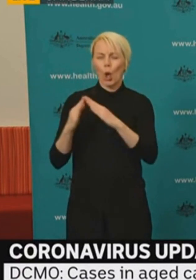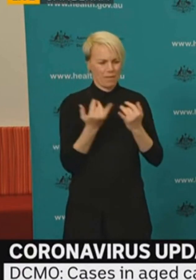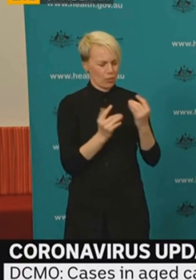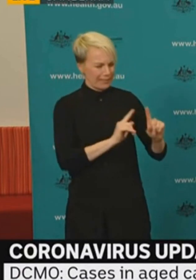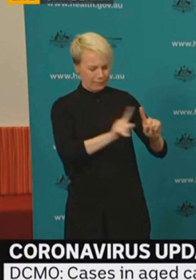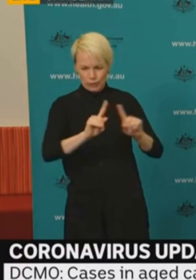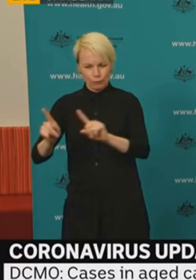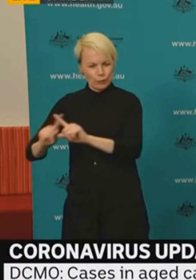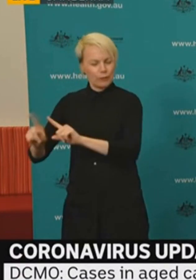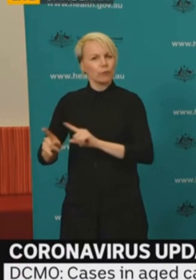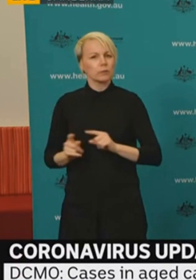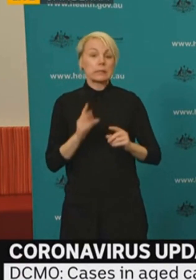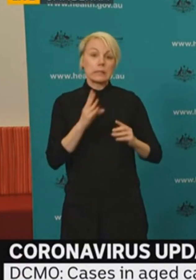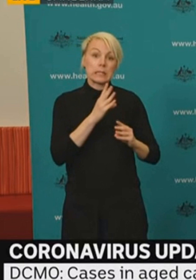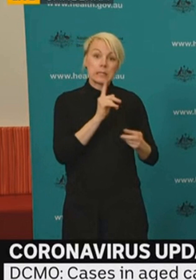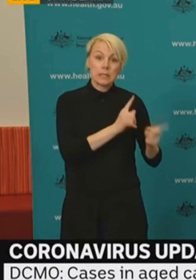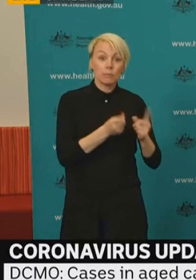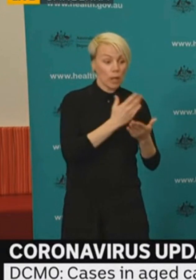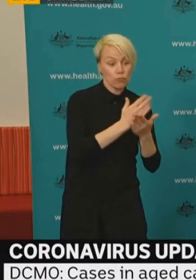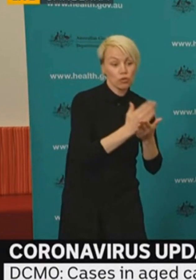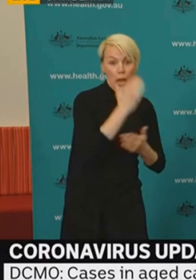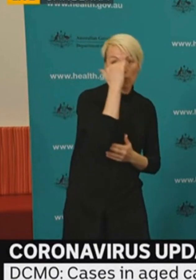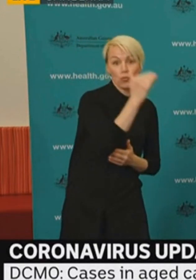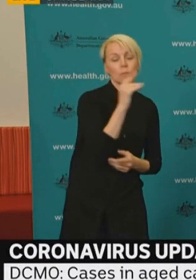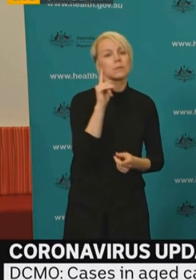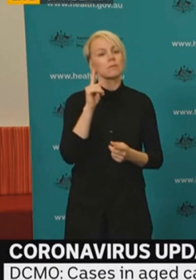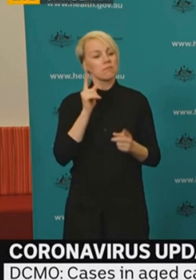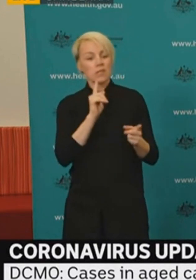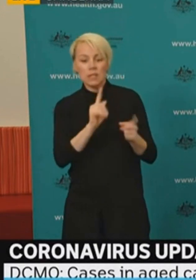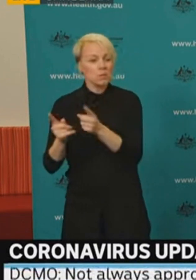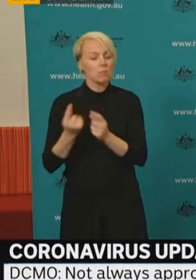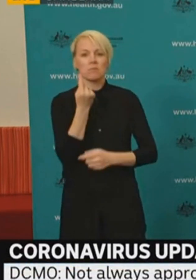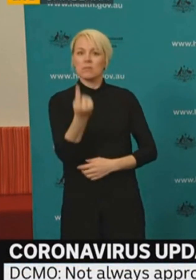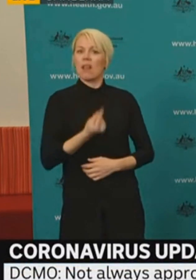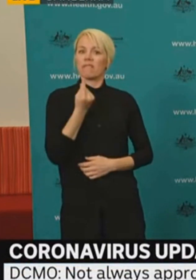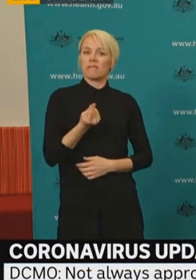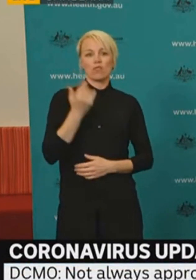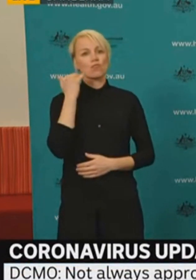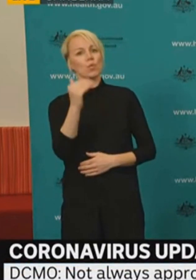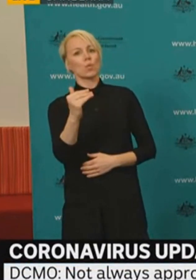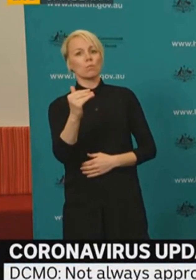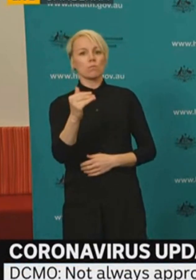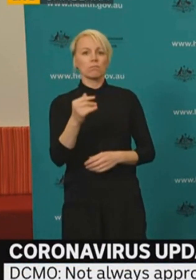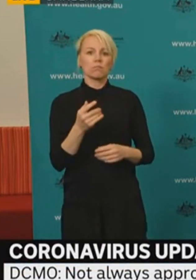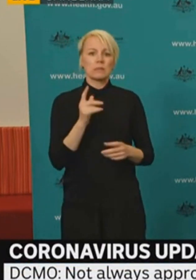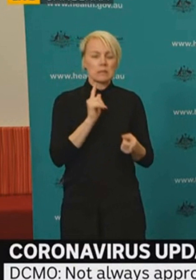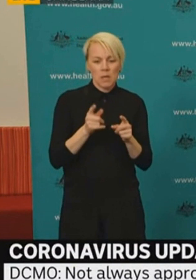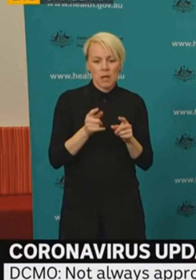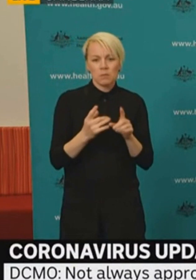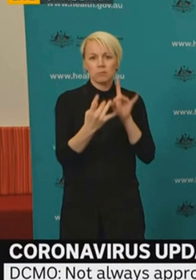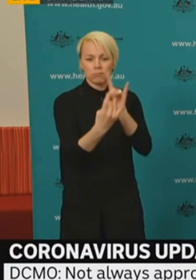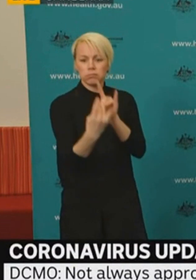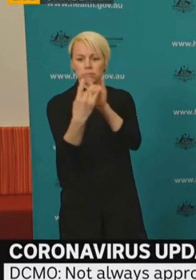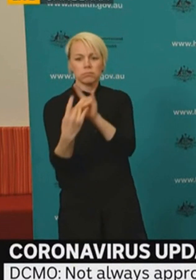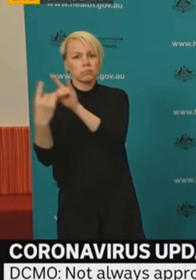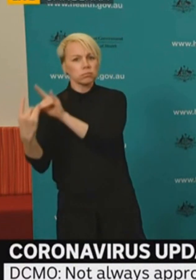number of people who were together in rooms, based on the number of single rooms there might be, based on the level of acuity of care for those aged